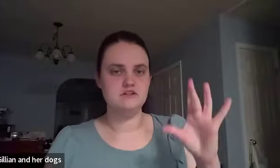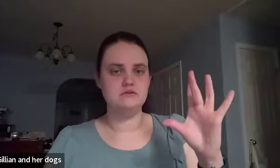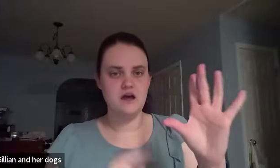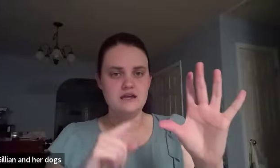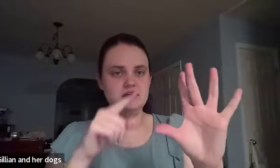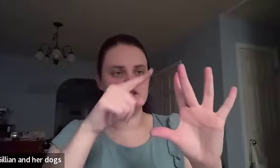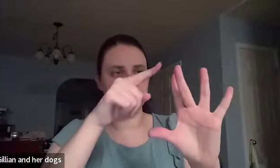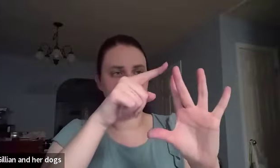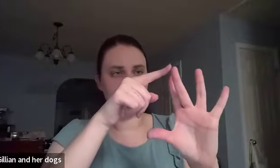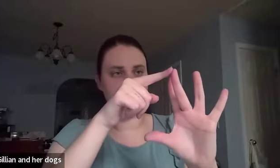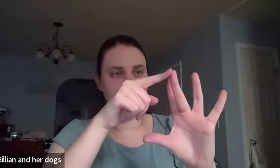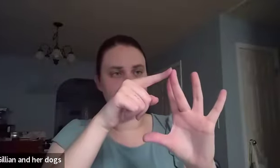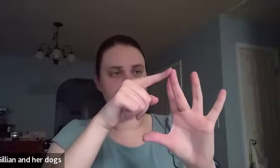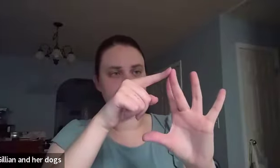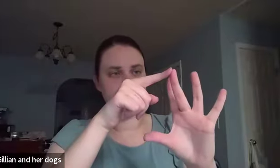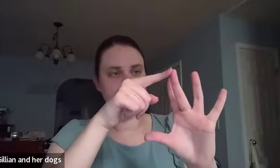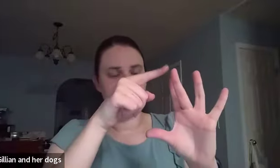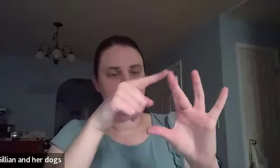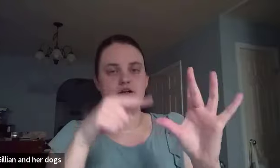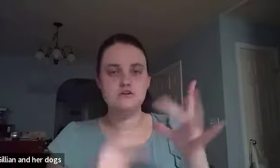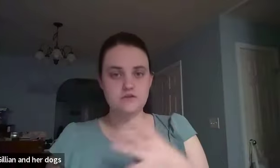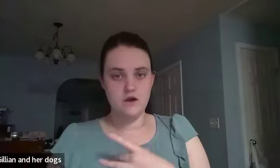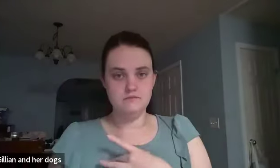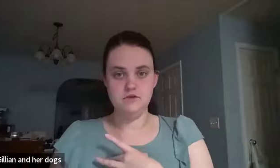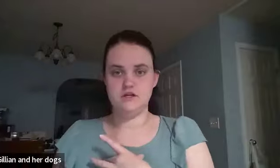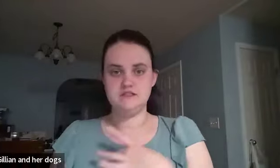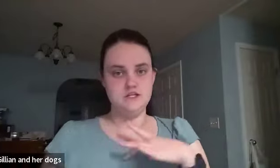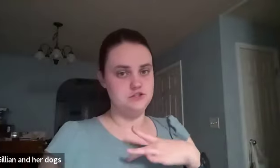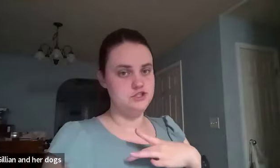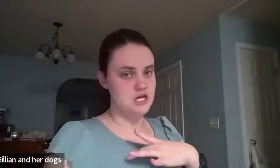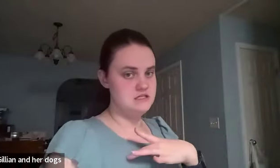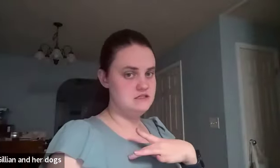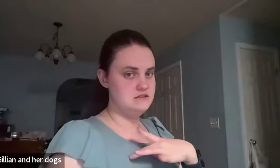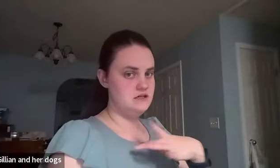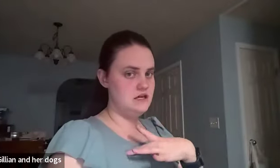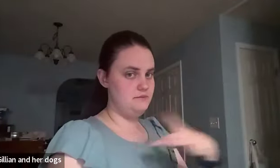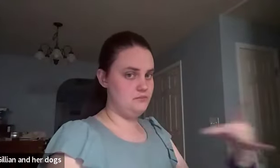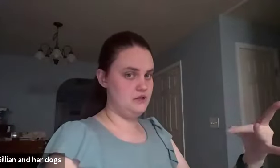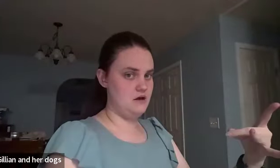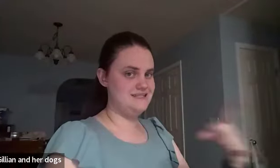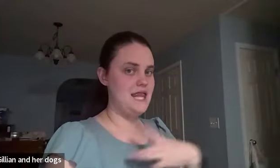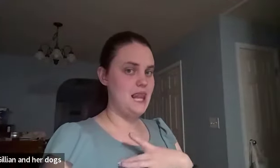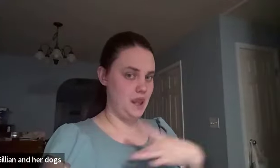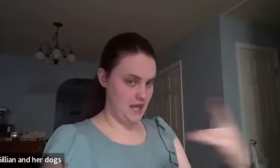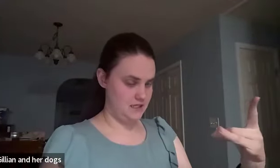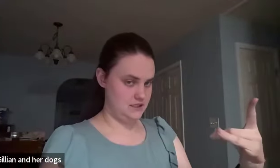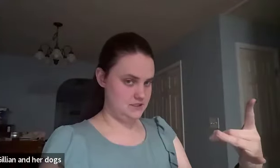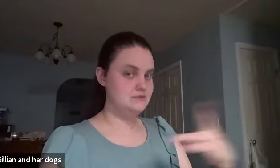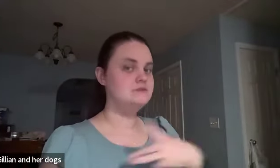so like is going to be your middle finger and your thumb. You're going to touch your chest and pull it out. Like,